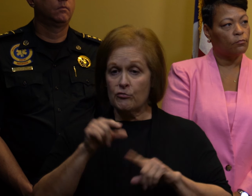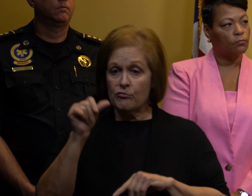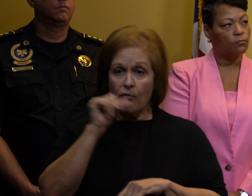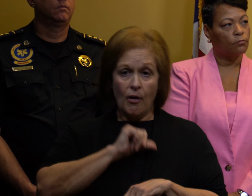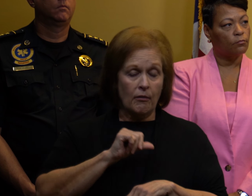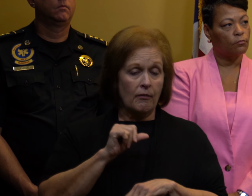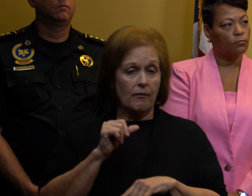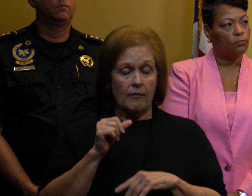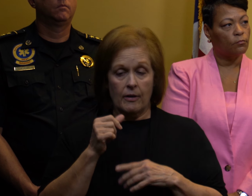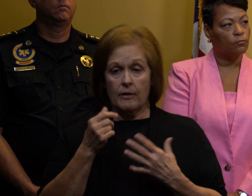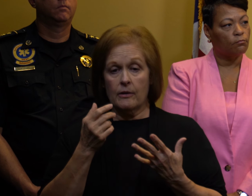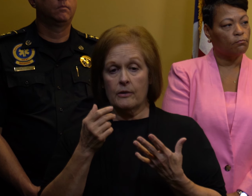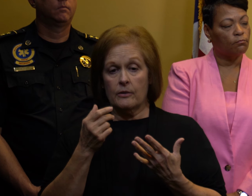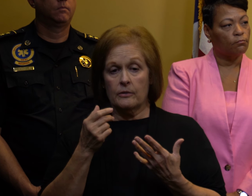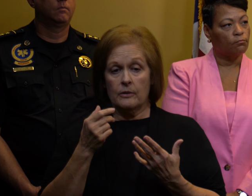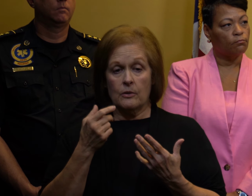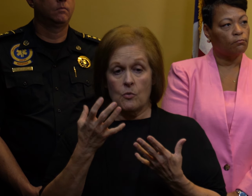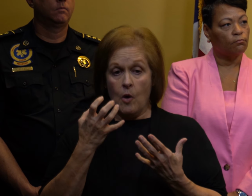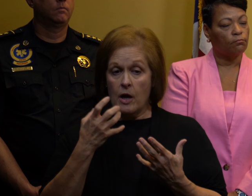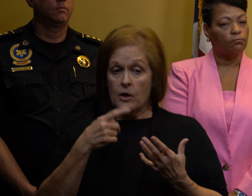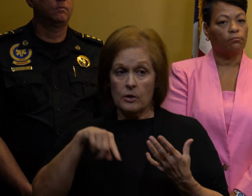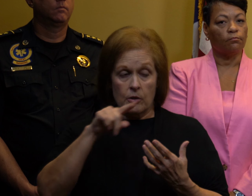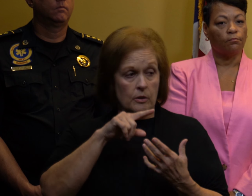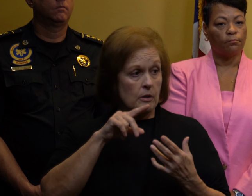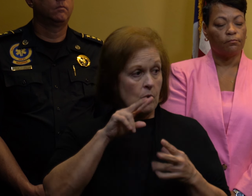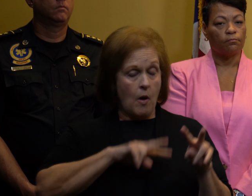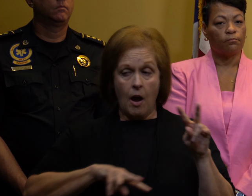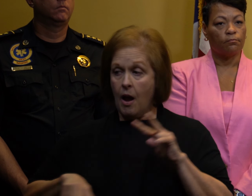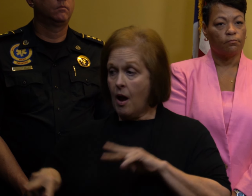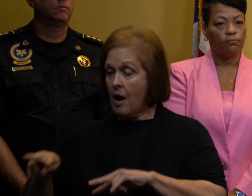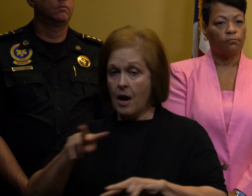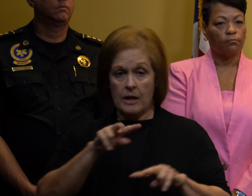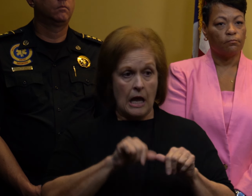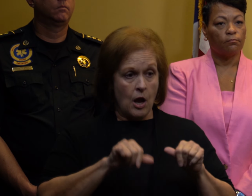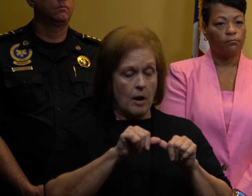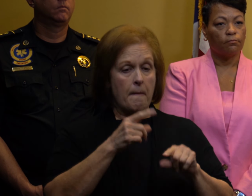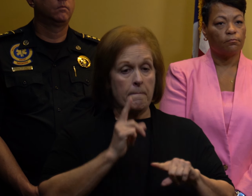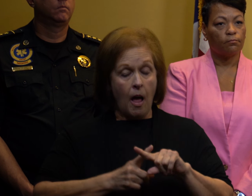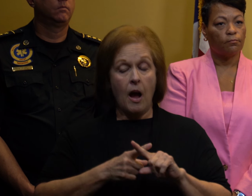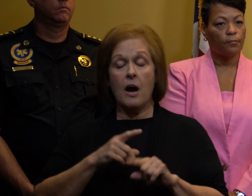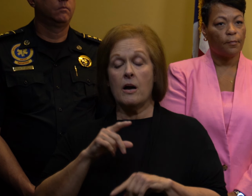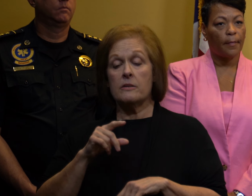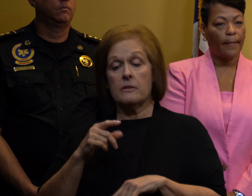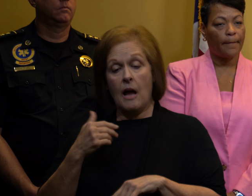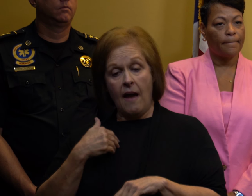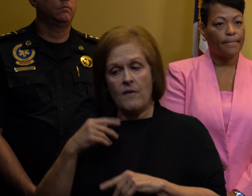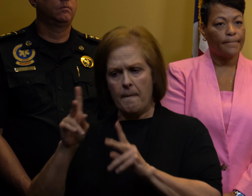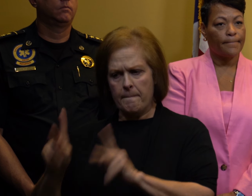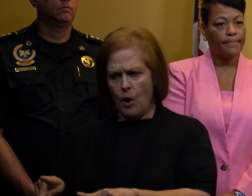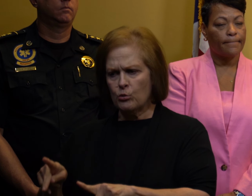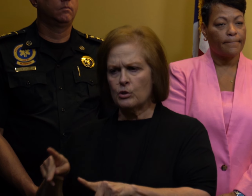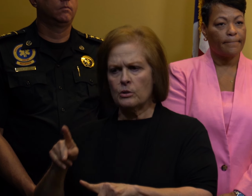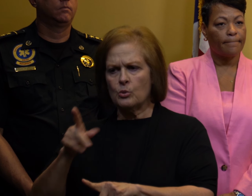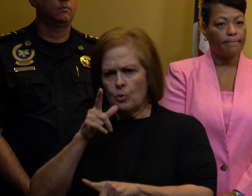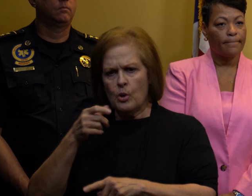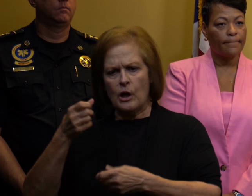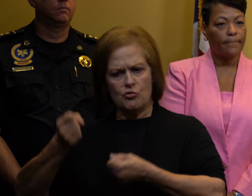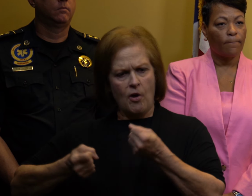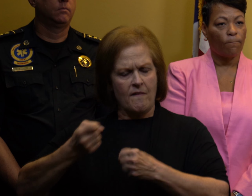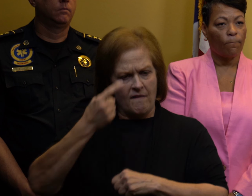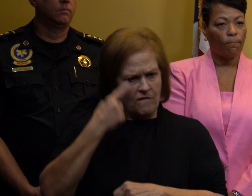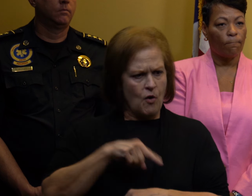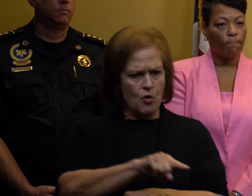We also want you to recognize your surroundings and have a designated driver to be prepared to drive you home or take a